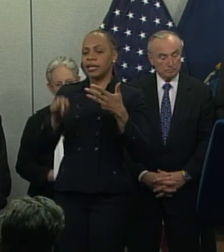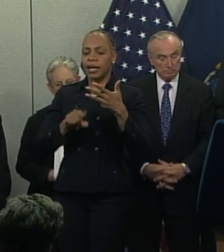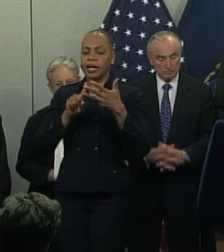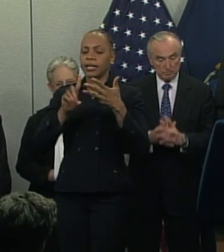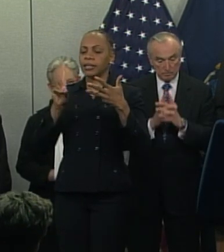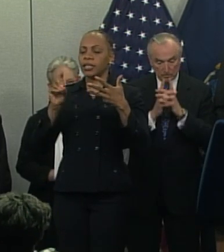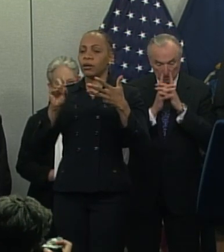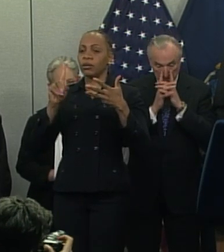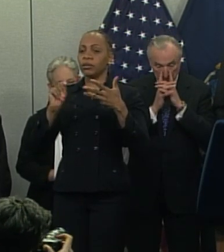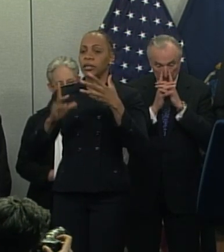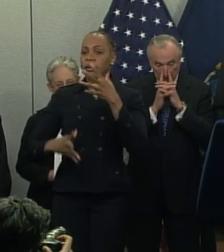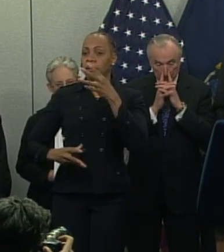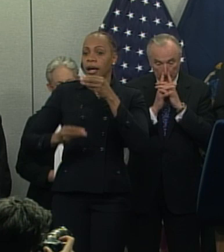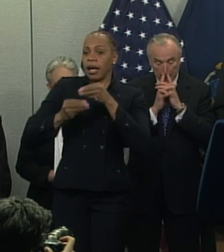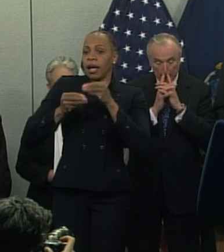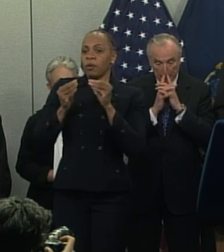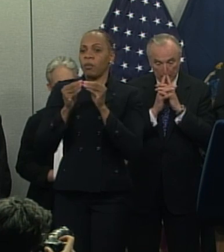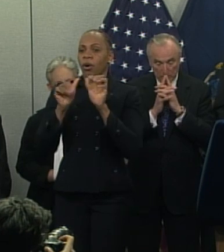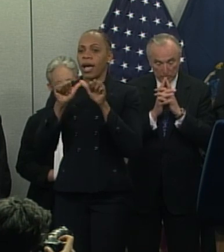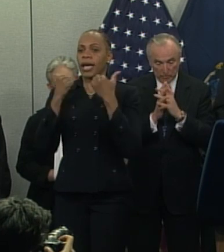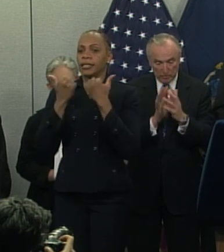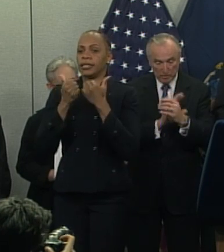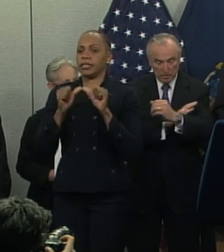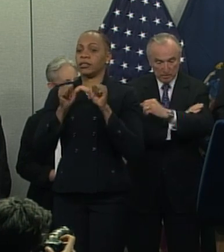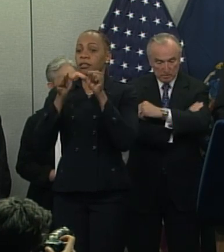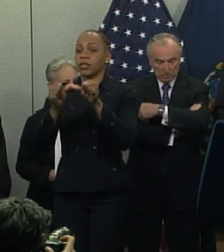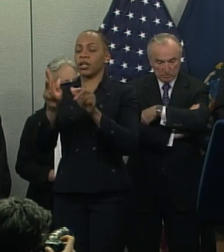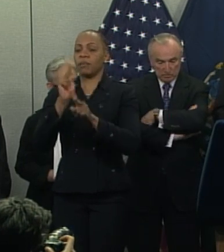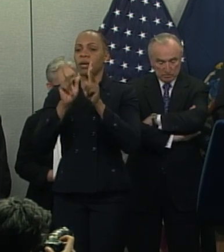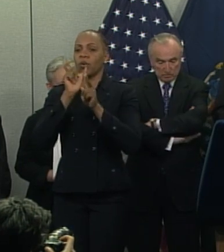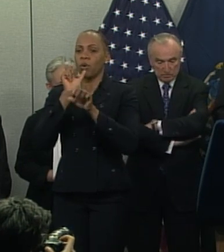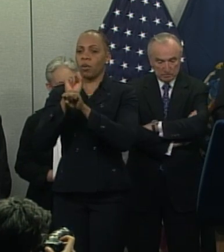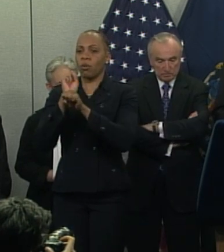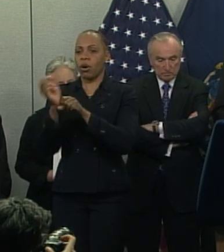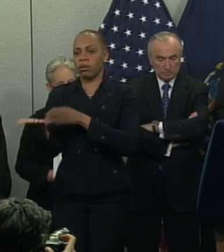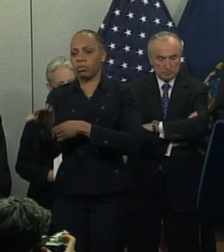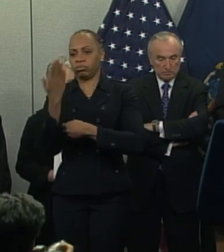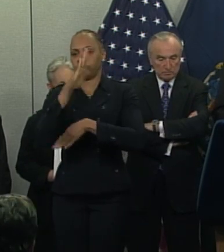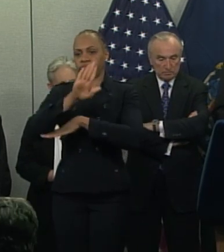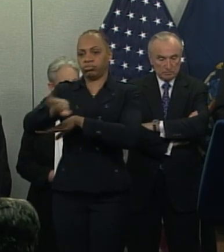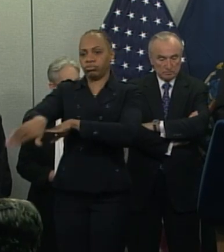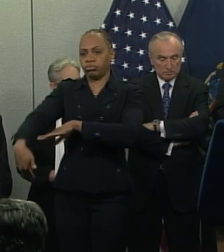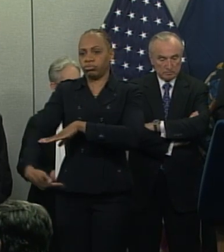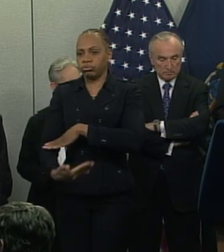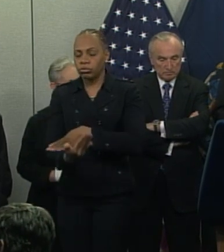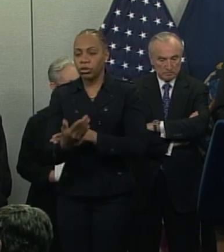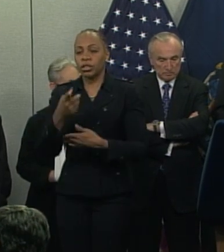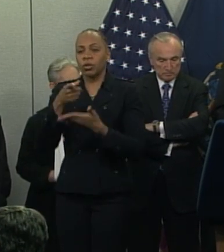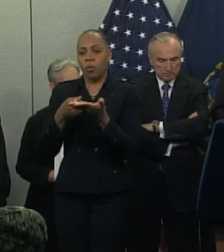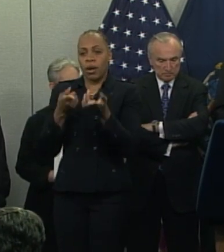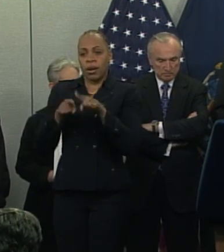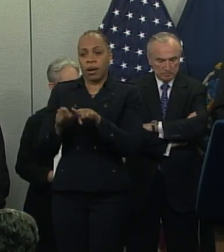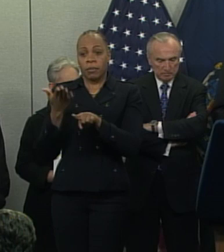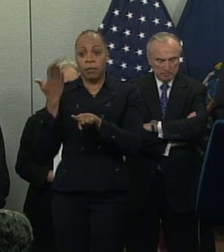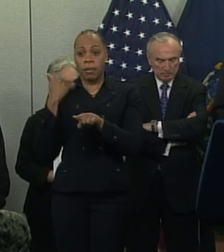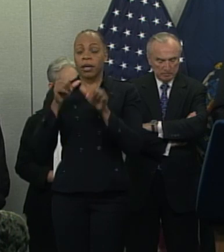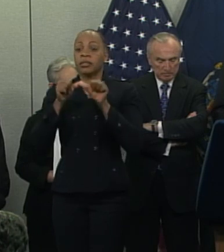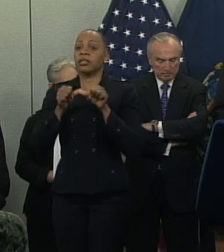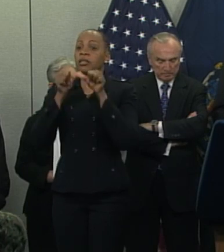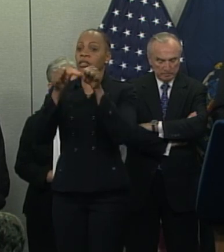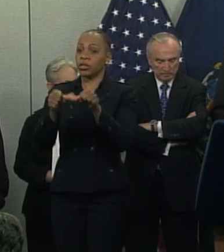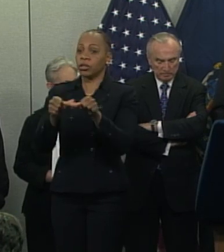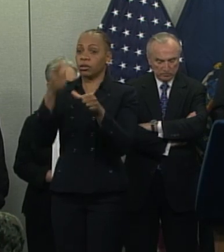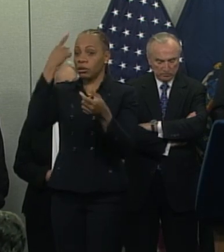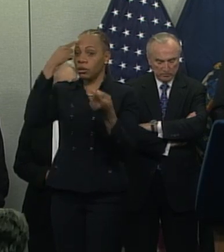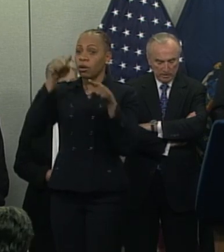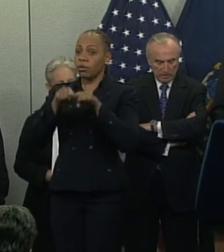additional agencies as we go through. People will work around the clock until this is over. It's what we've done in the past, and we'll continue to do it. And I agree